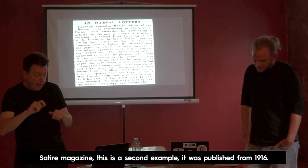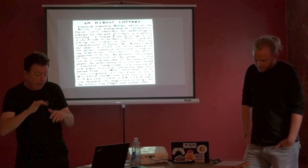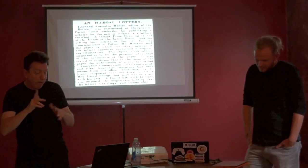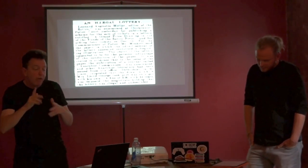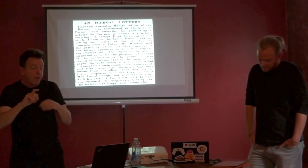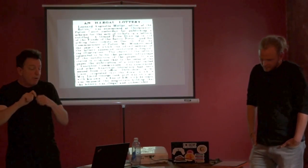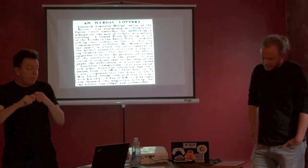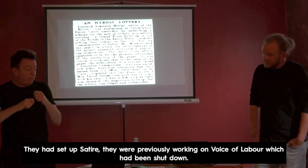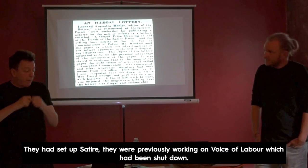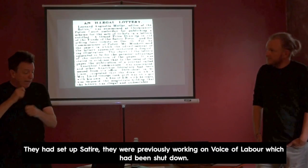1916.